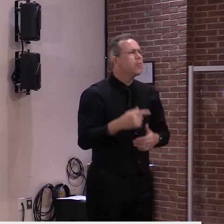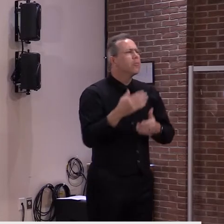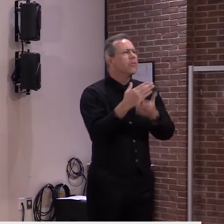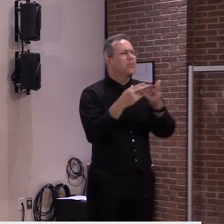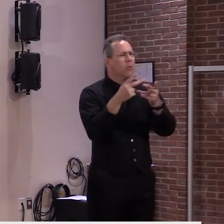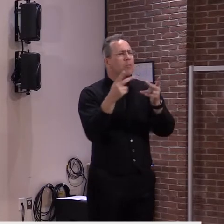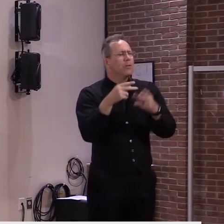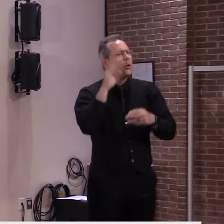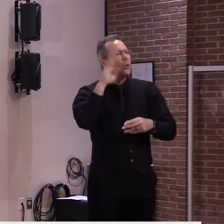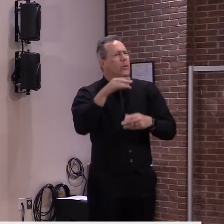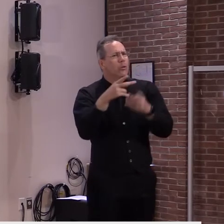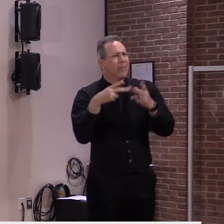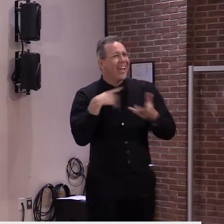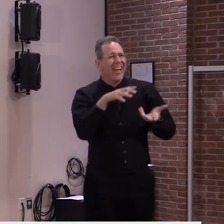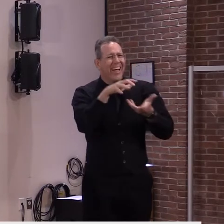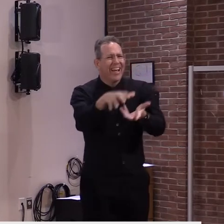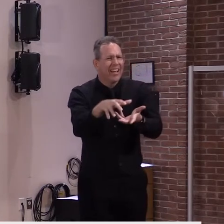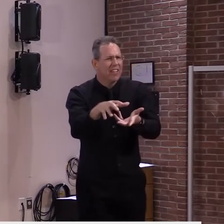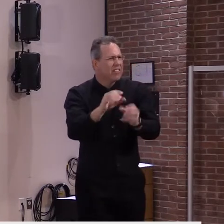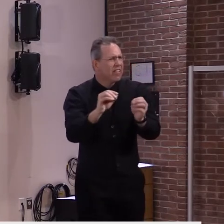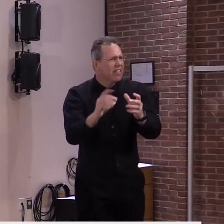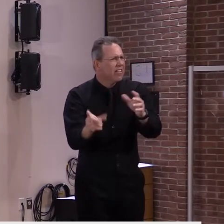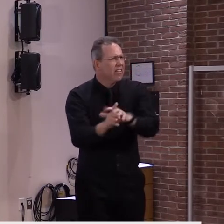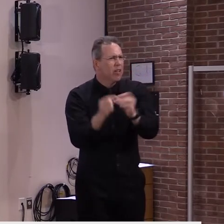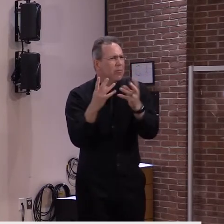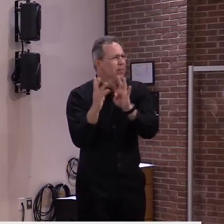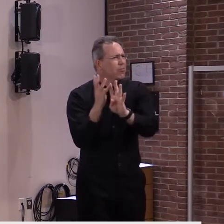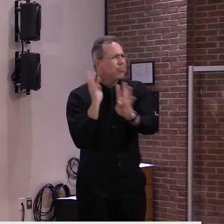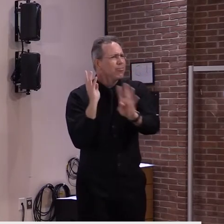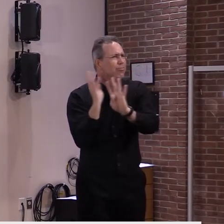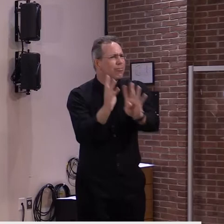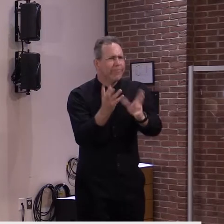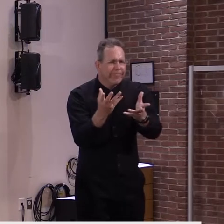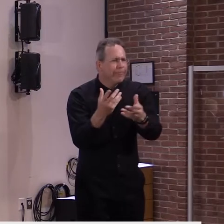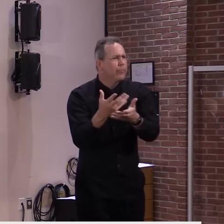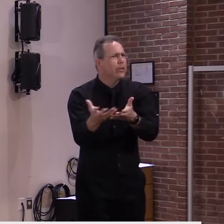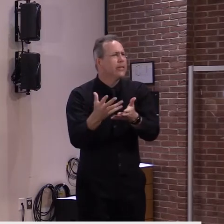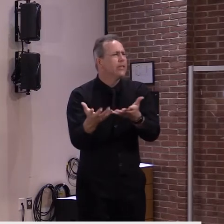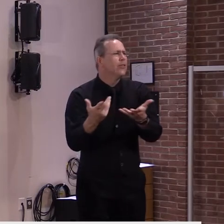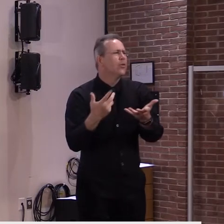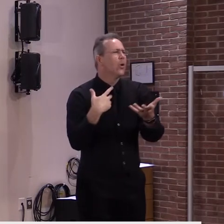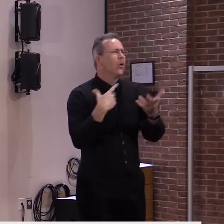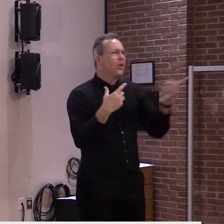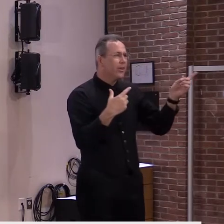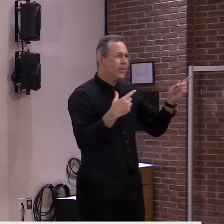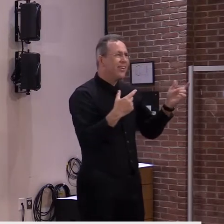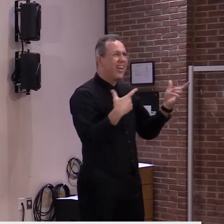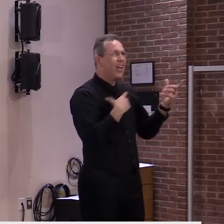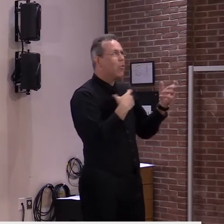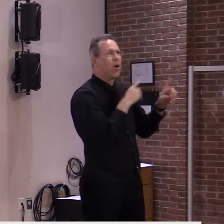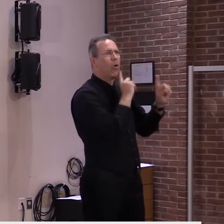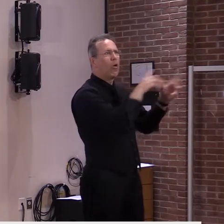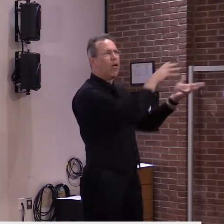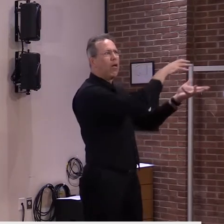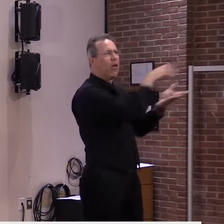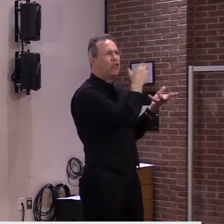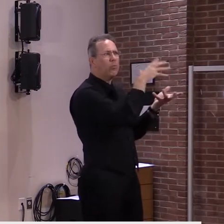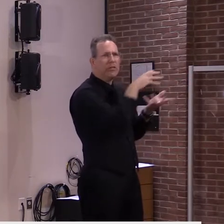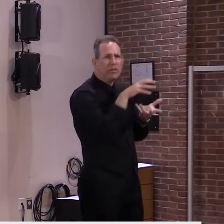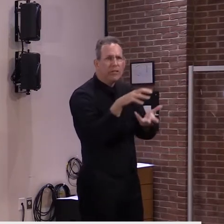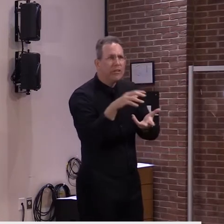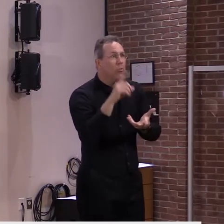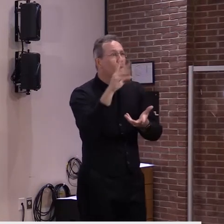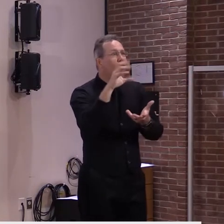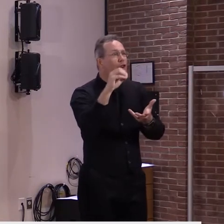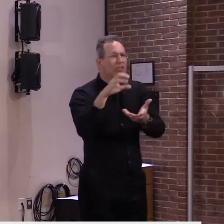for 140 show up, that doesn't mean that there's 60 wasted vials or dosages of it. It means we can